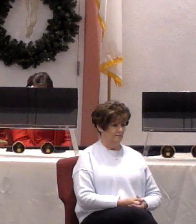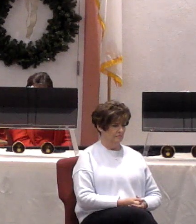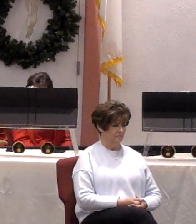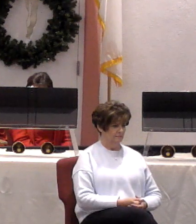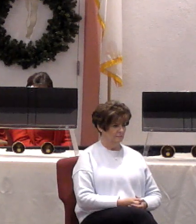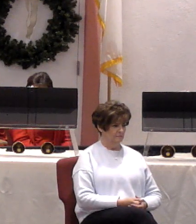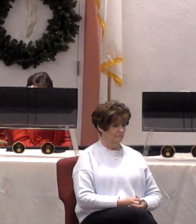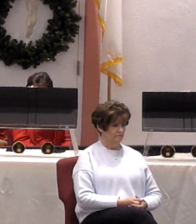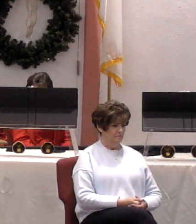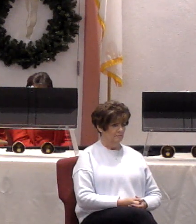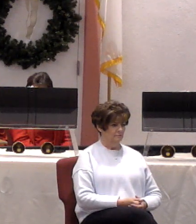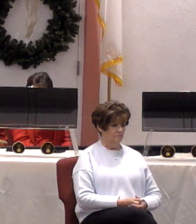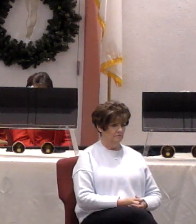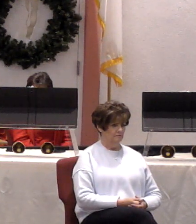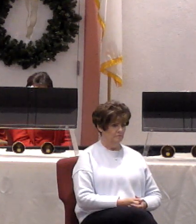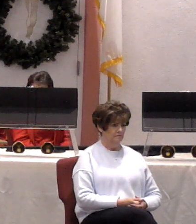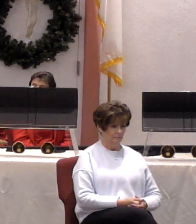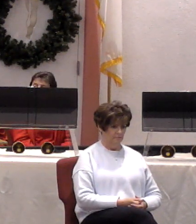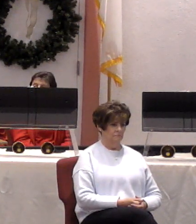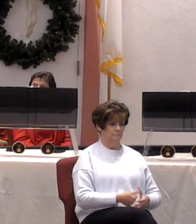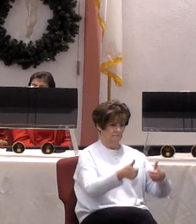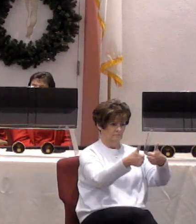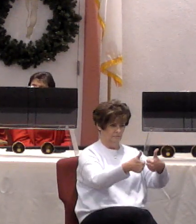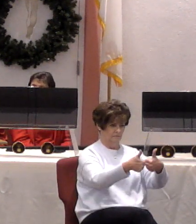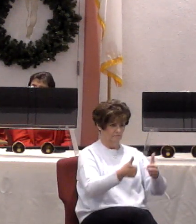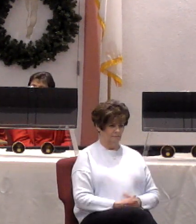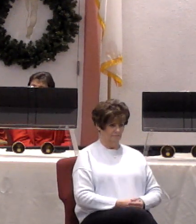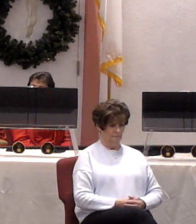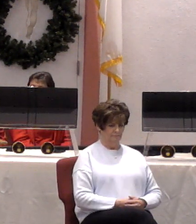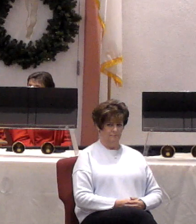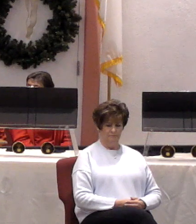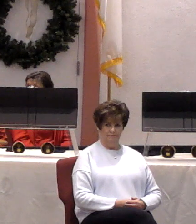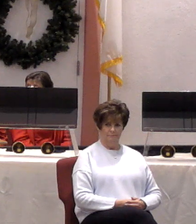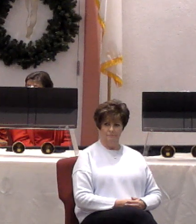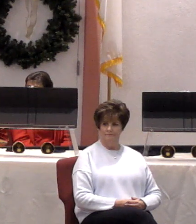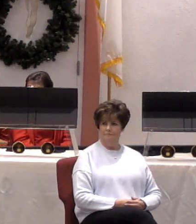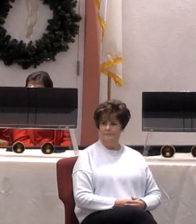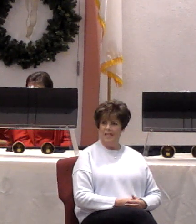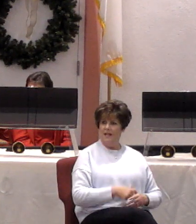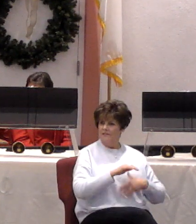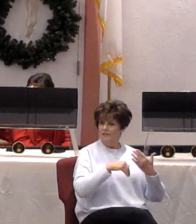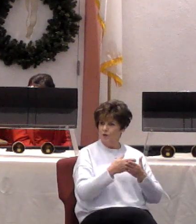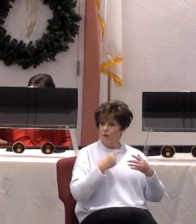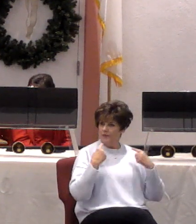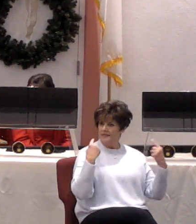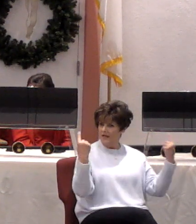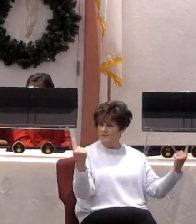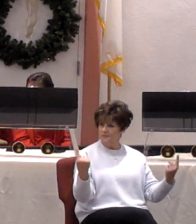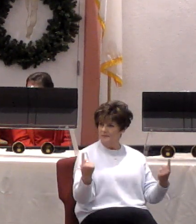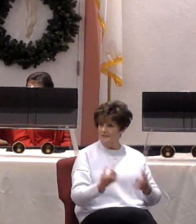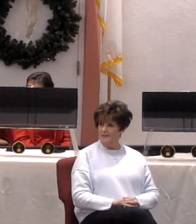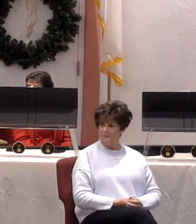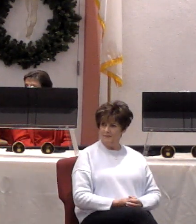room up as we go through that time frame. I believe that that is all of the announcements or words I wanted to say in